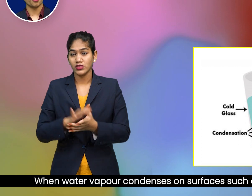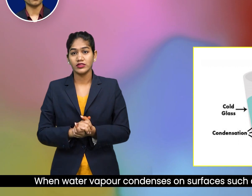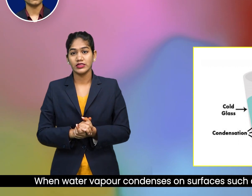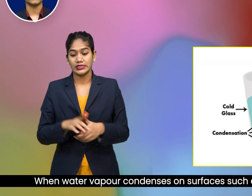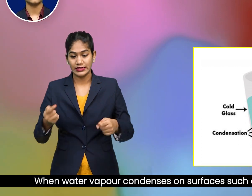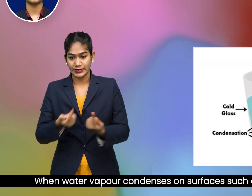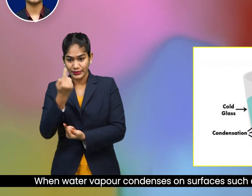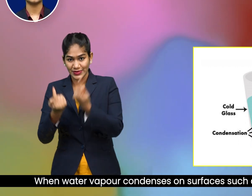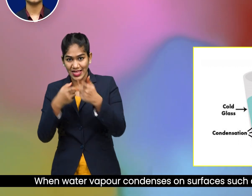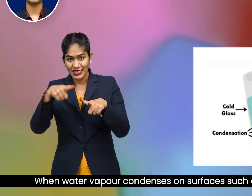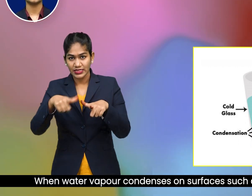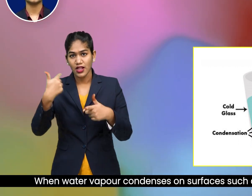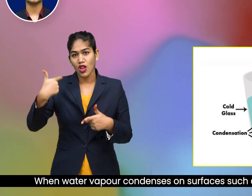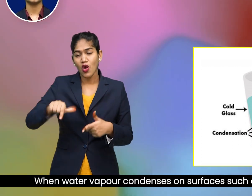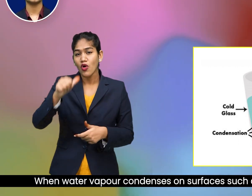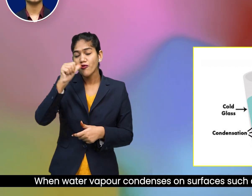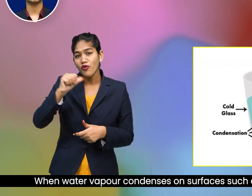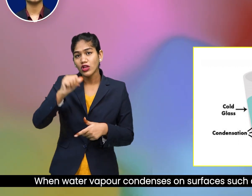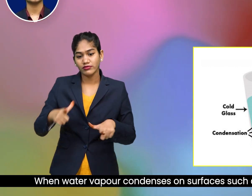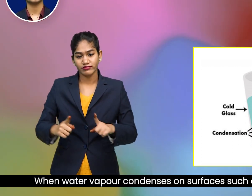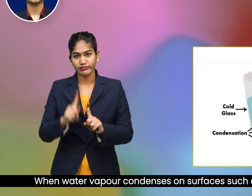dewdrops form.